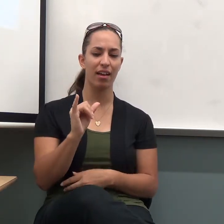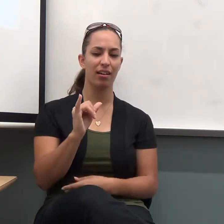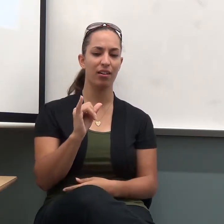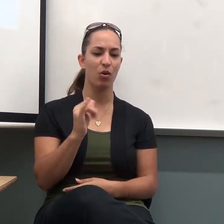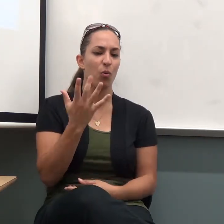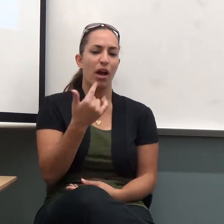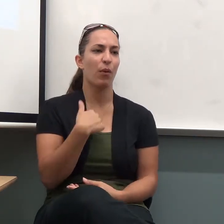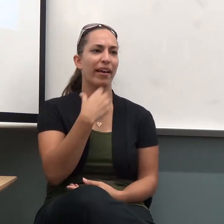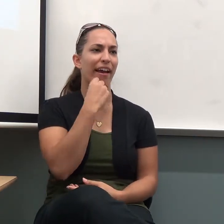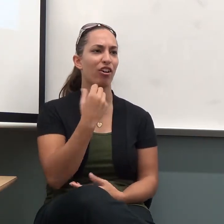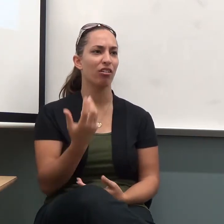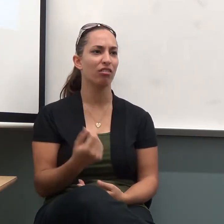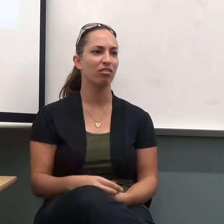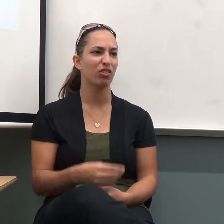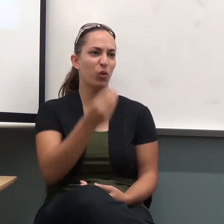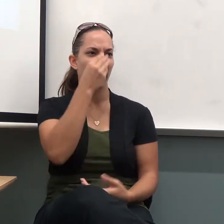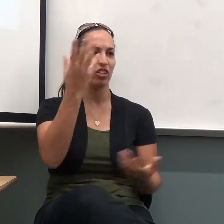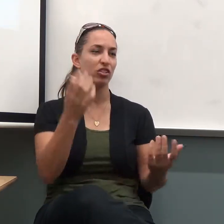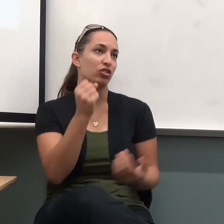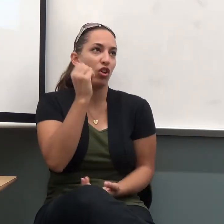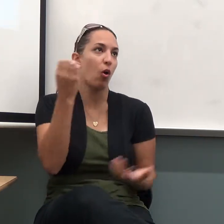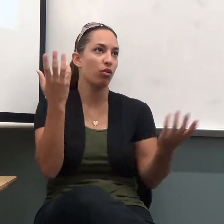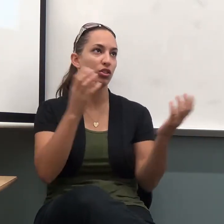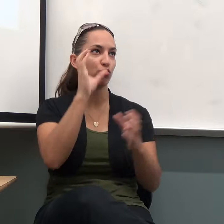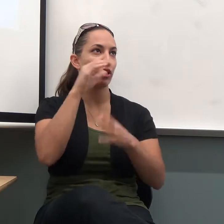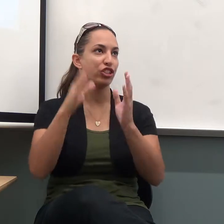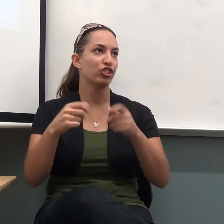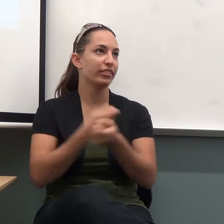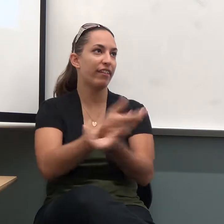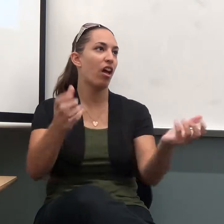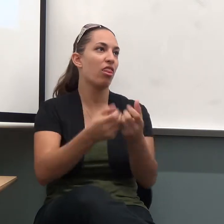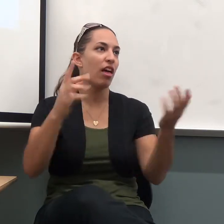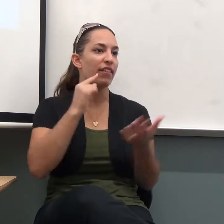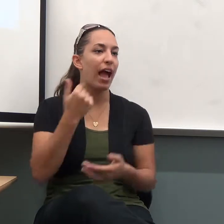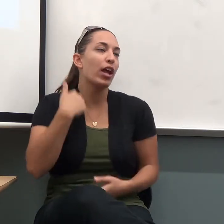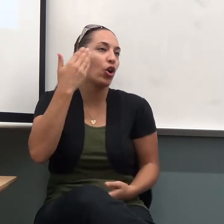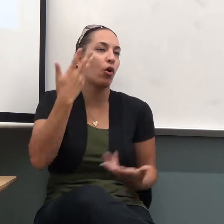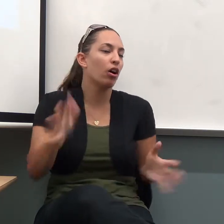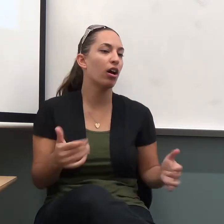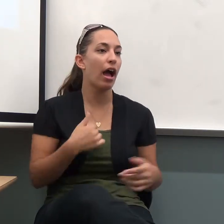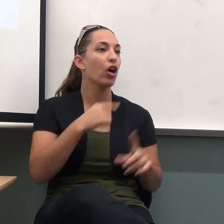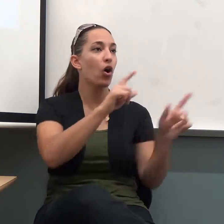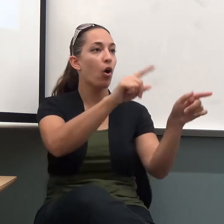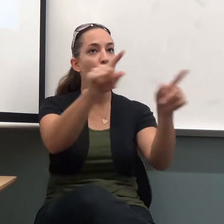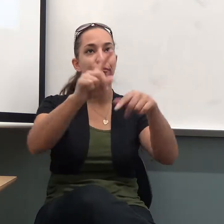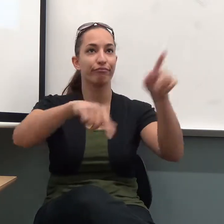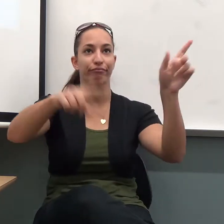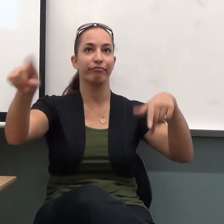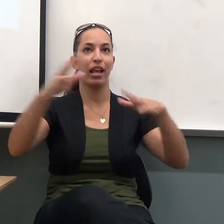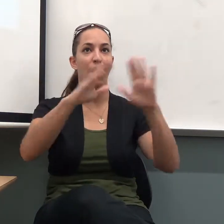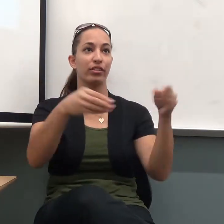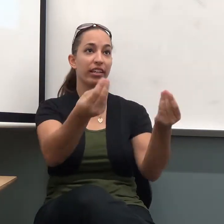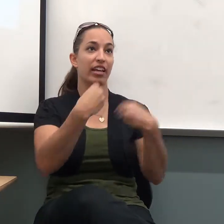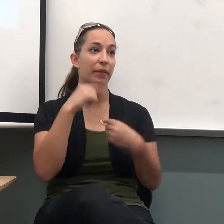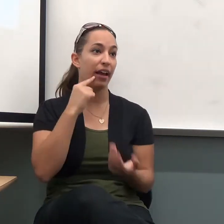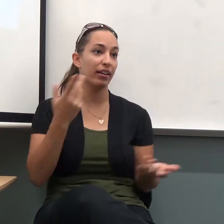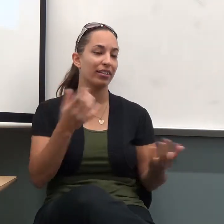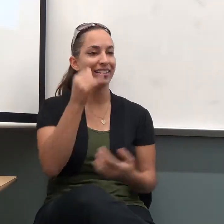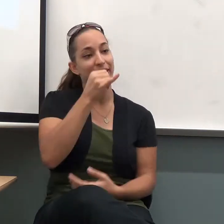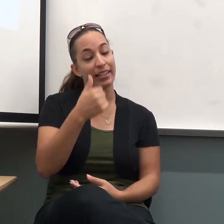don't care. Who cares? So, strangers give out a lot of candy. I know that. I go to random people's houses, they give me candy. It's kind of silly because I'm a big guy, but you know. You